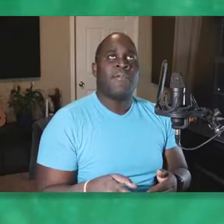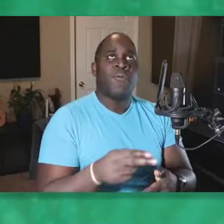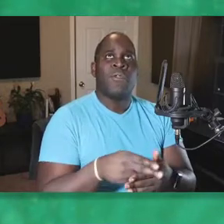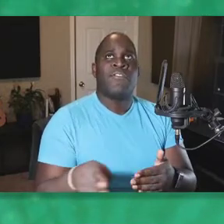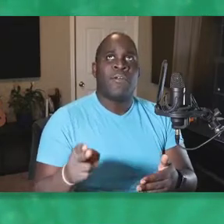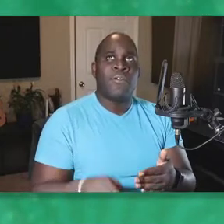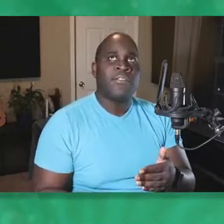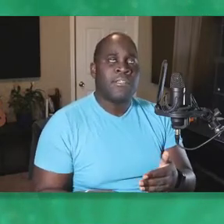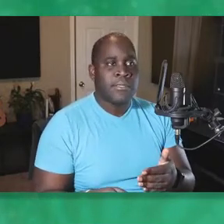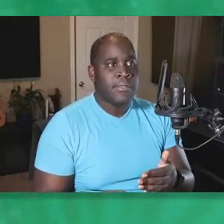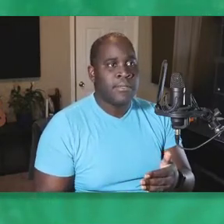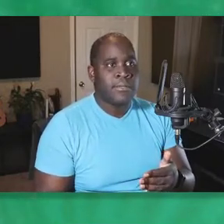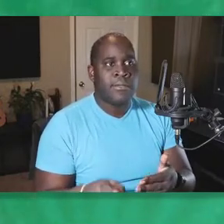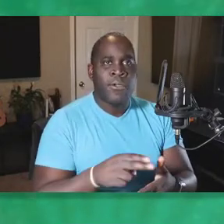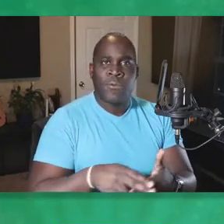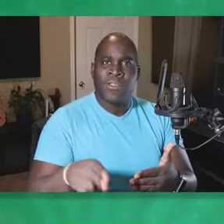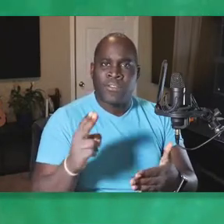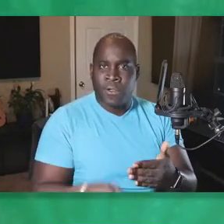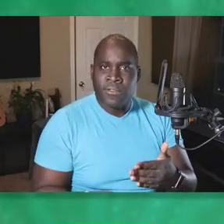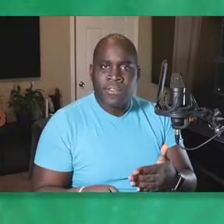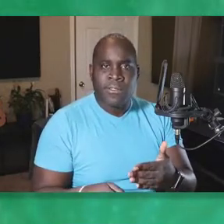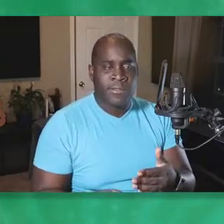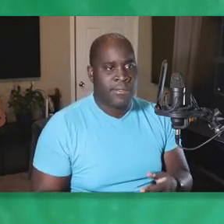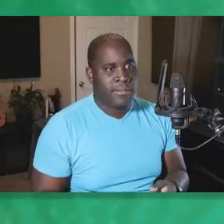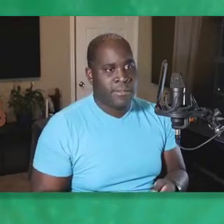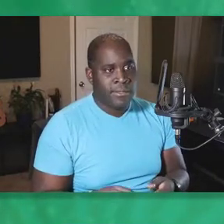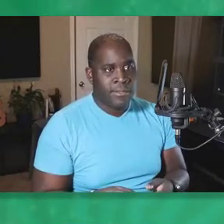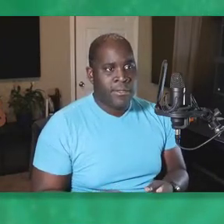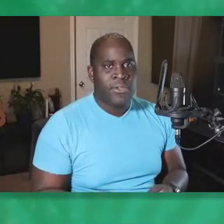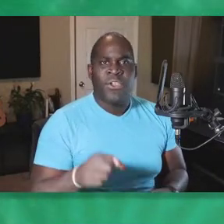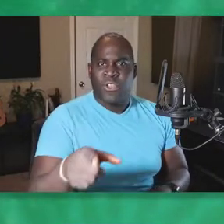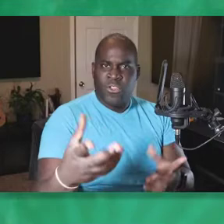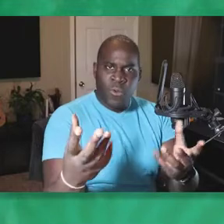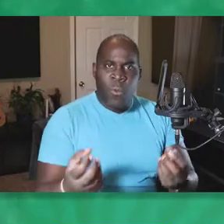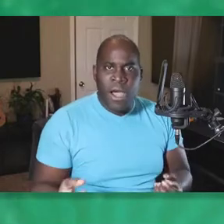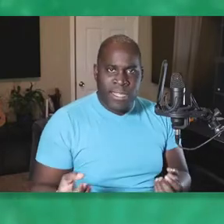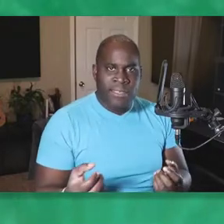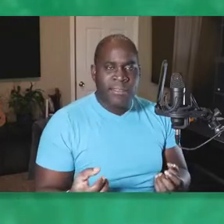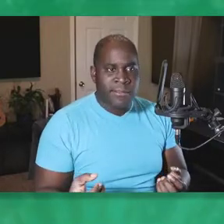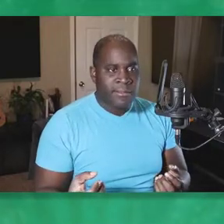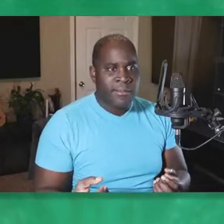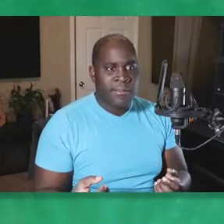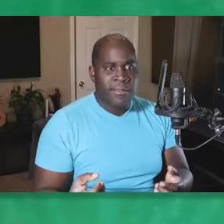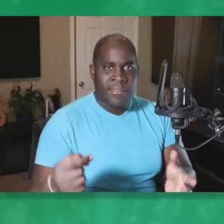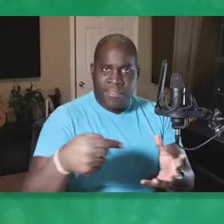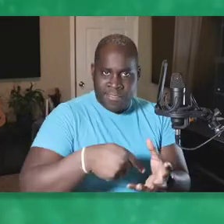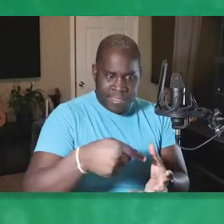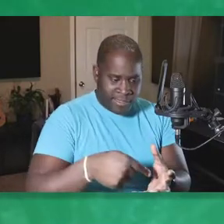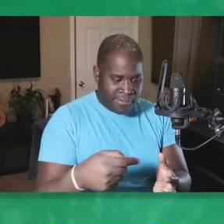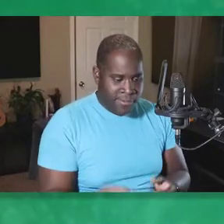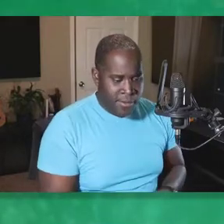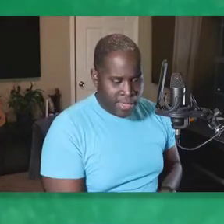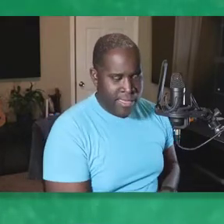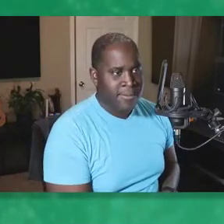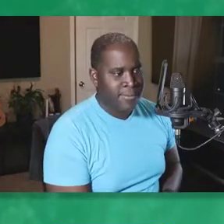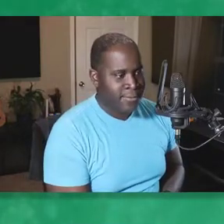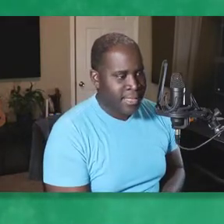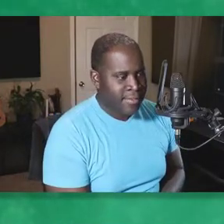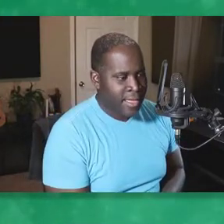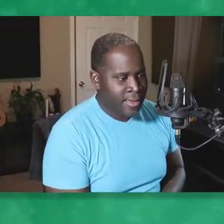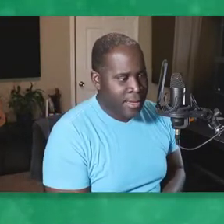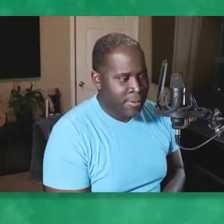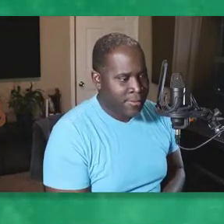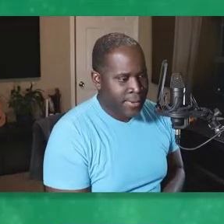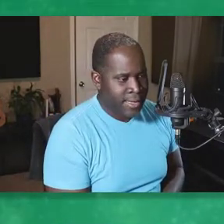this result. Result. You wanted this. Okay, so